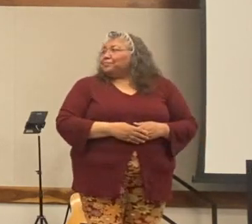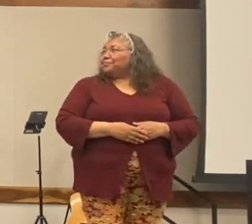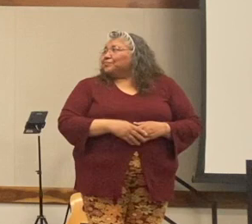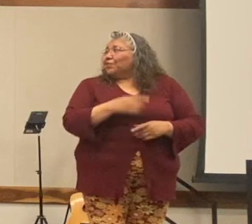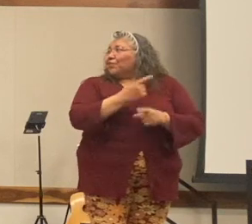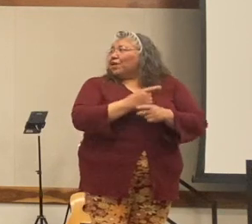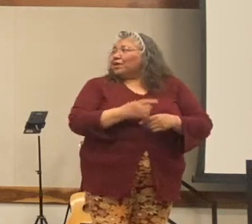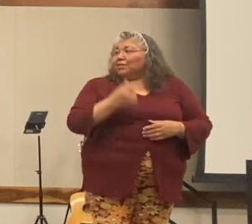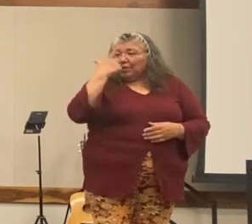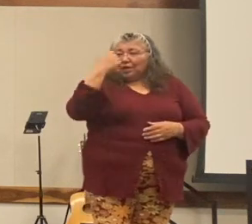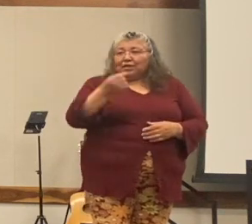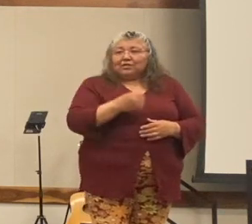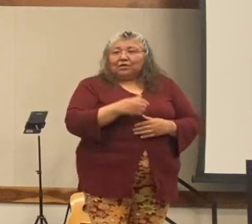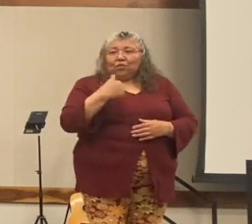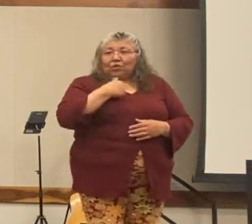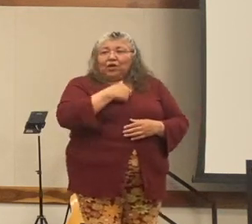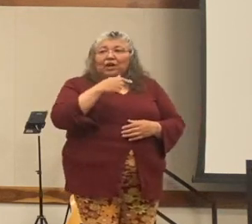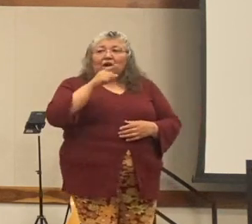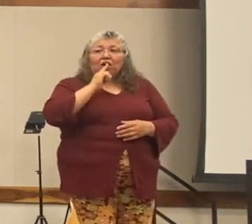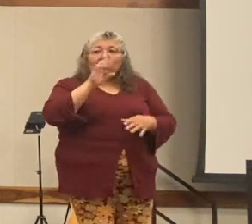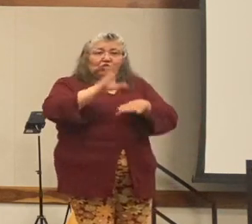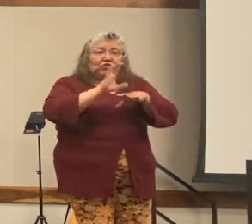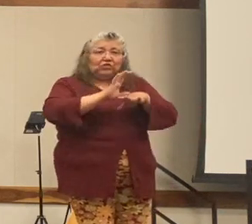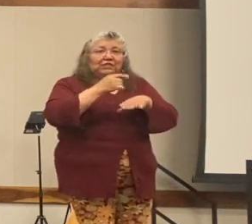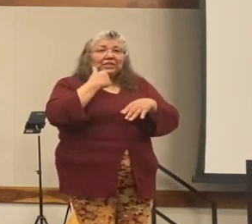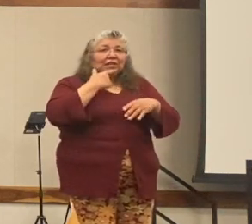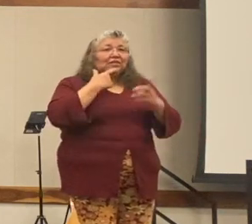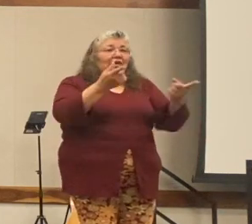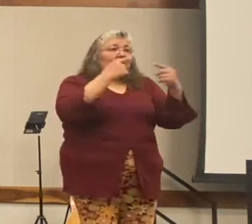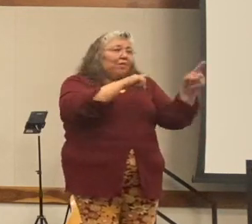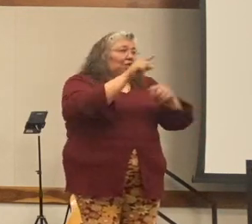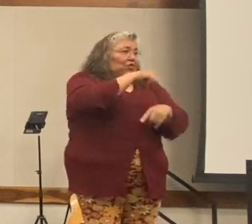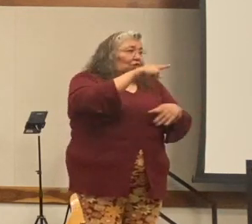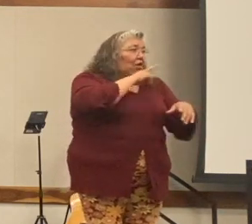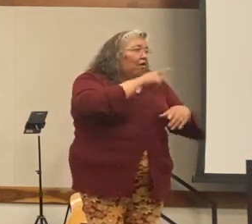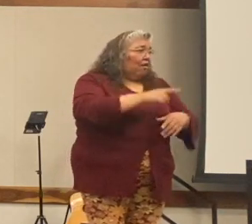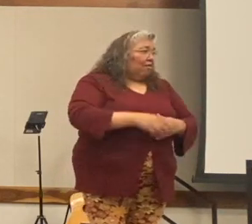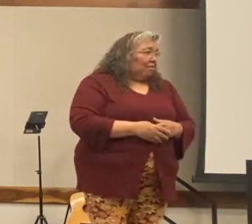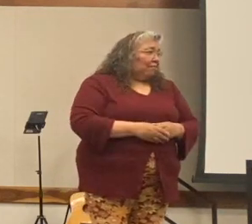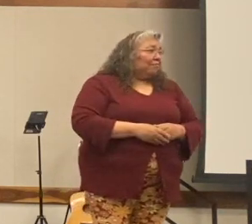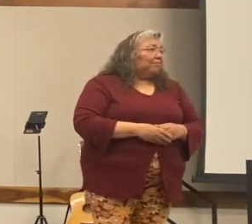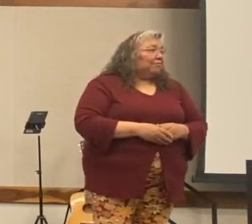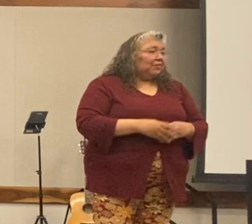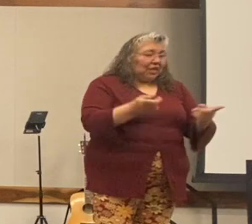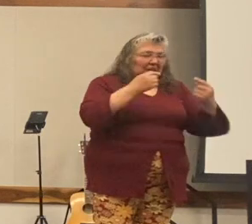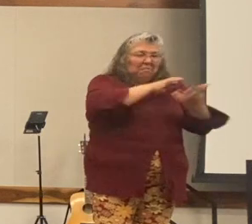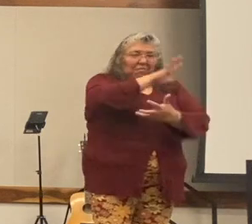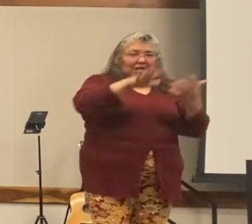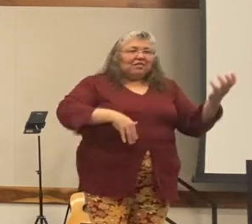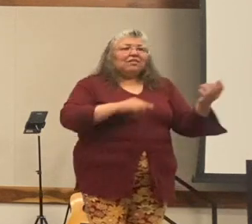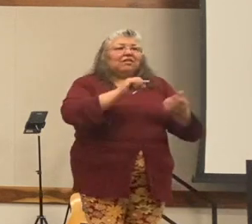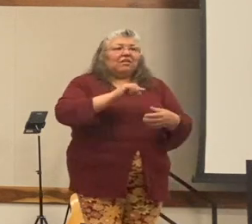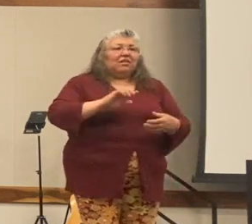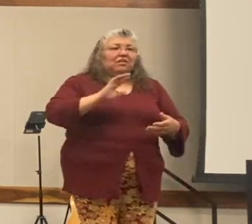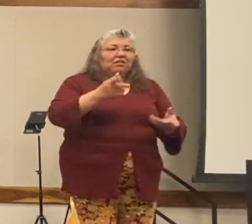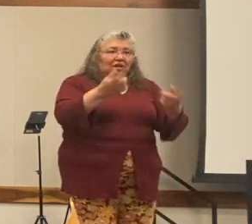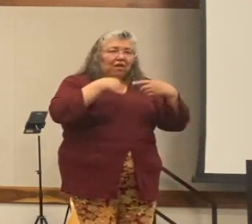Right? Because we are a church that says, come as you are. Come messy. Come messed